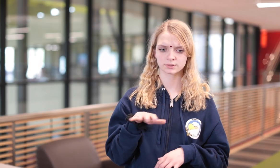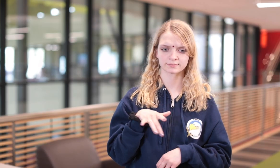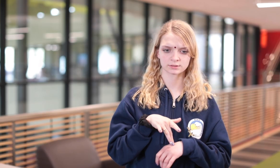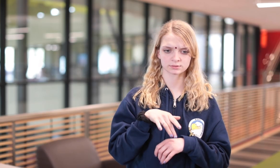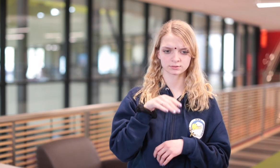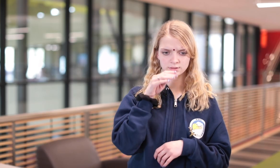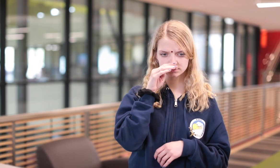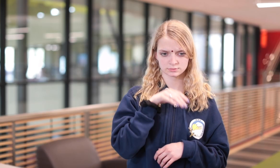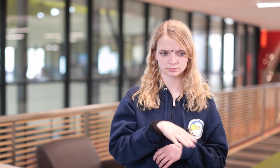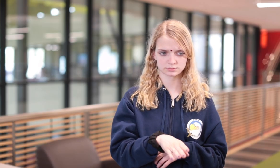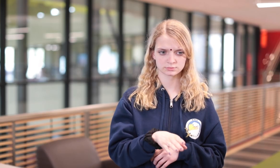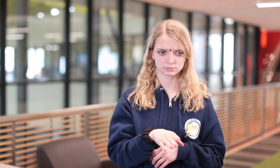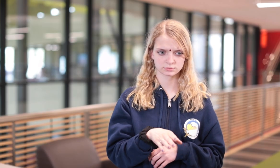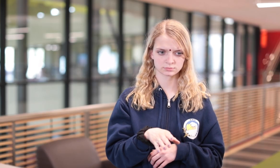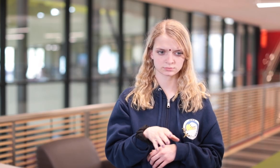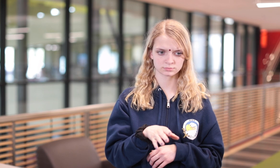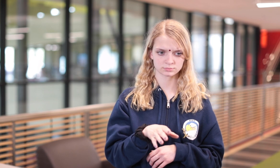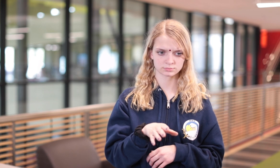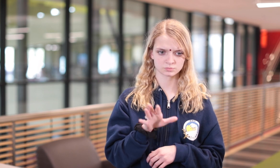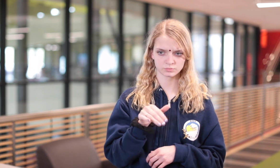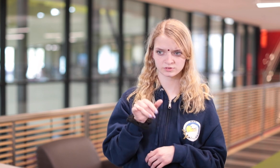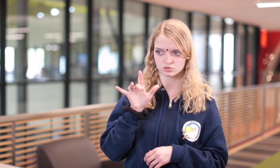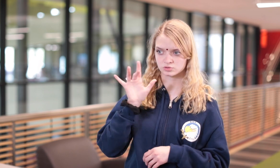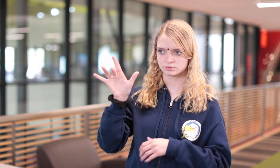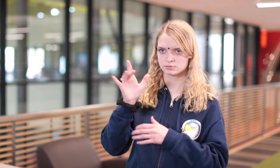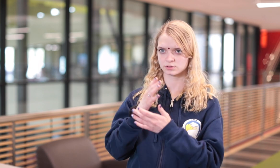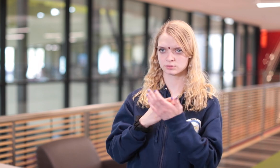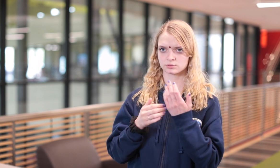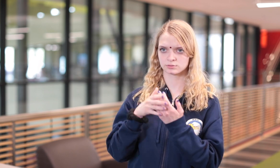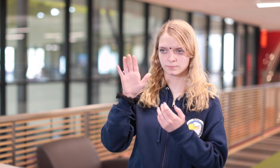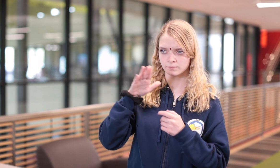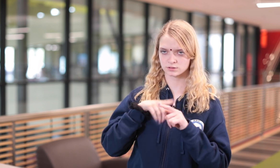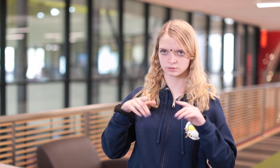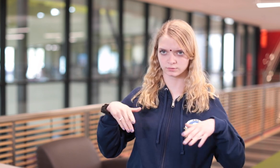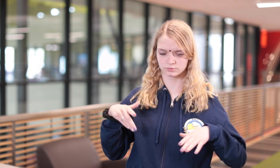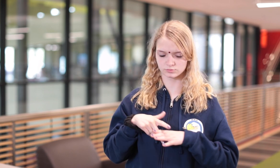So while we were in India we got to see an elephant and touch an elephant.